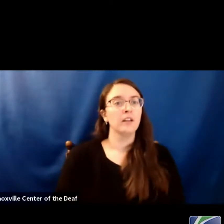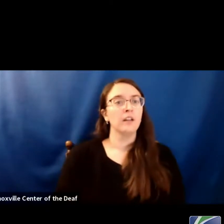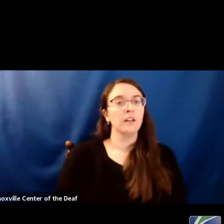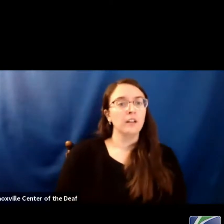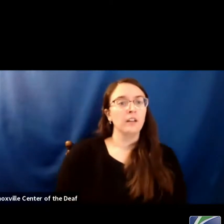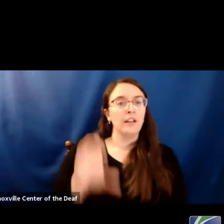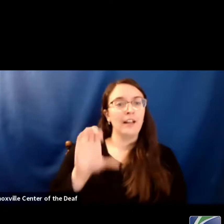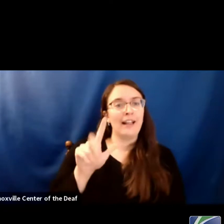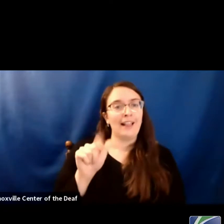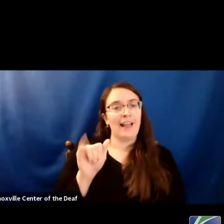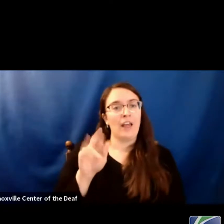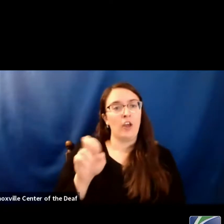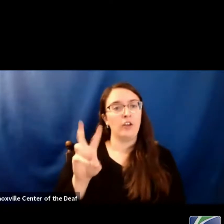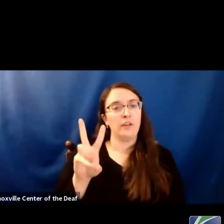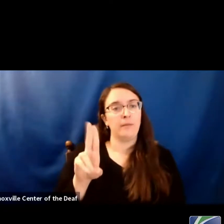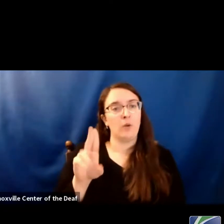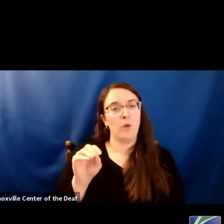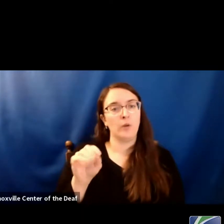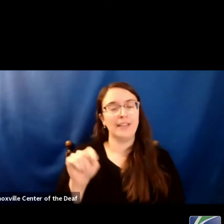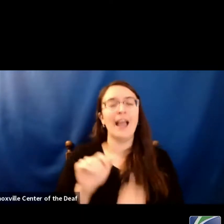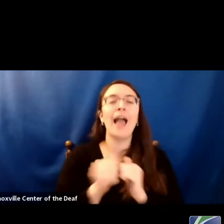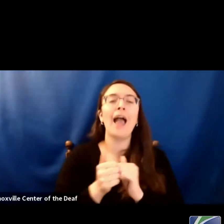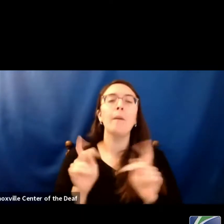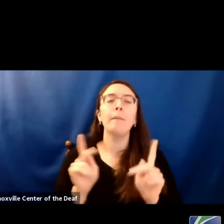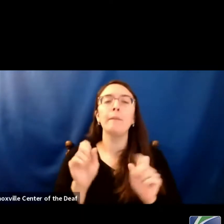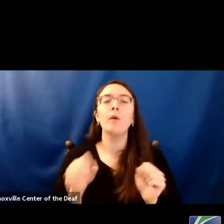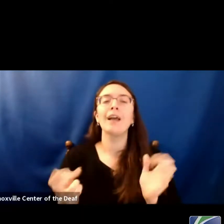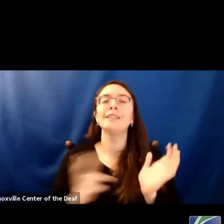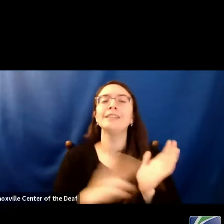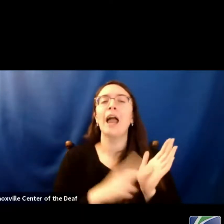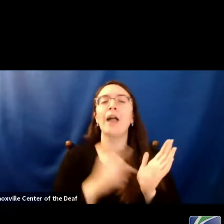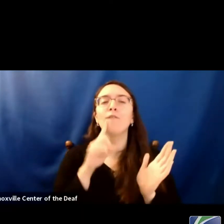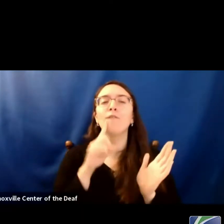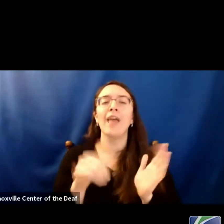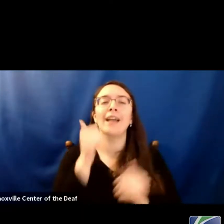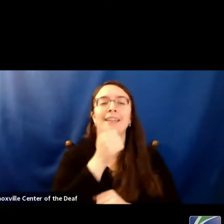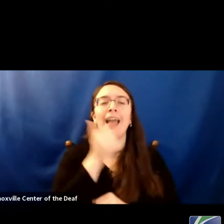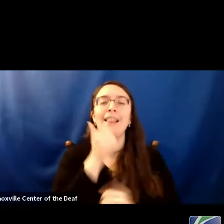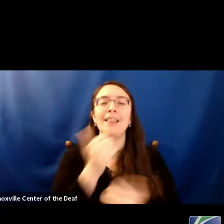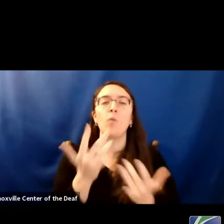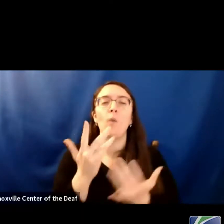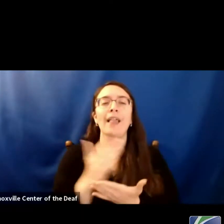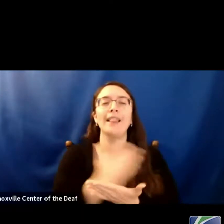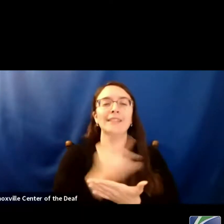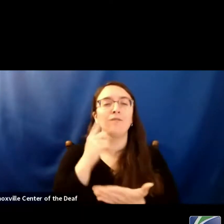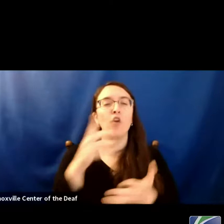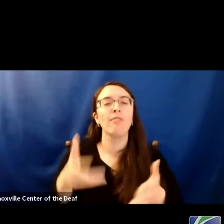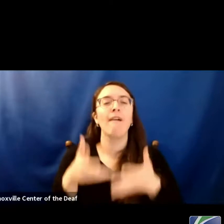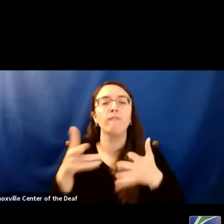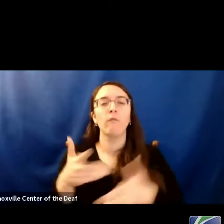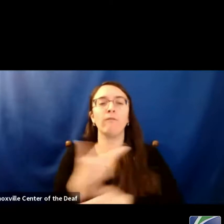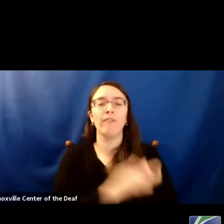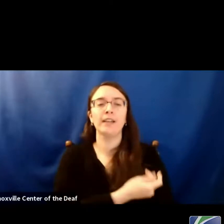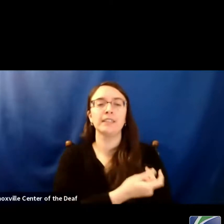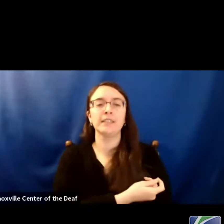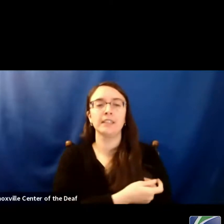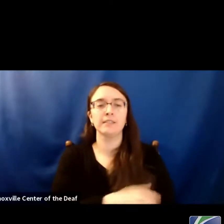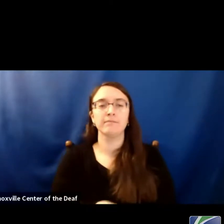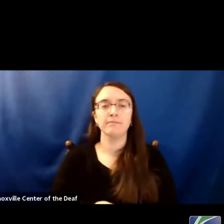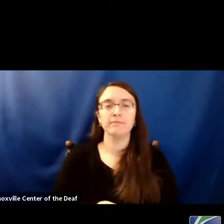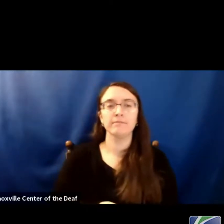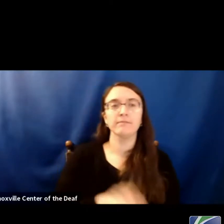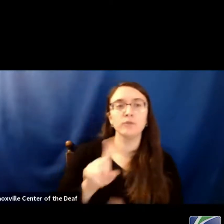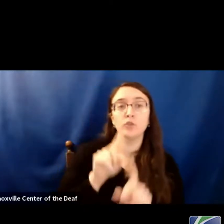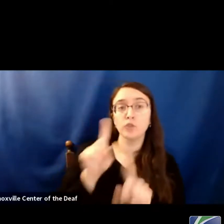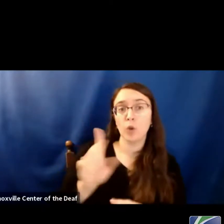Claire with WUOT, how can people sign up for that leftover vaccine daily wait list? When you go to our website,